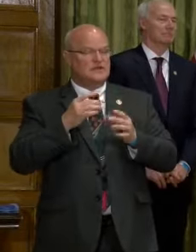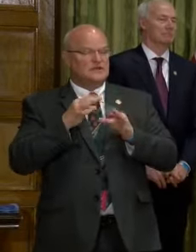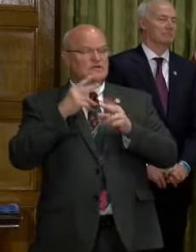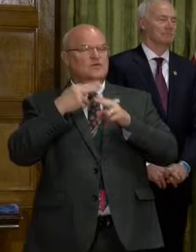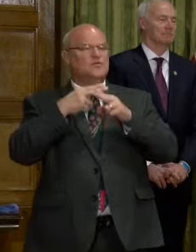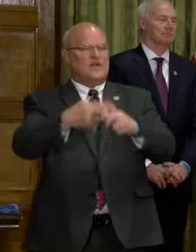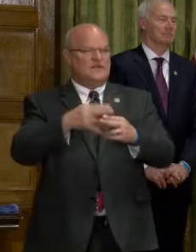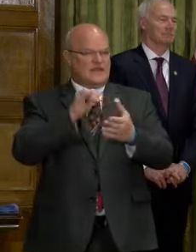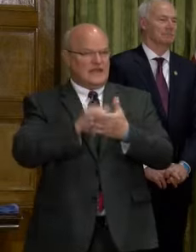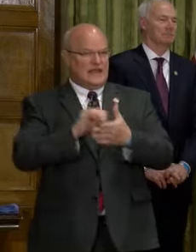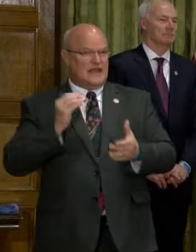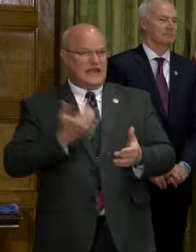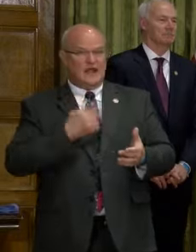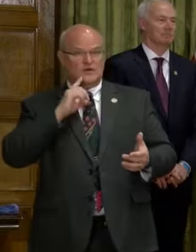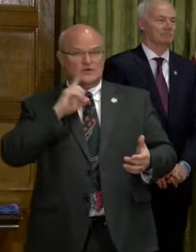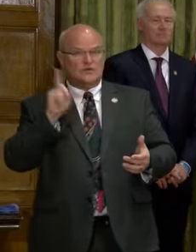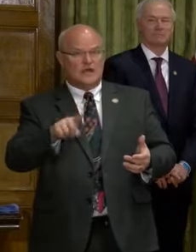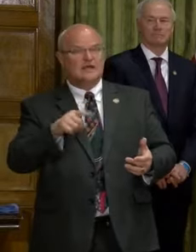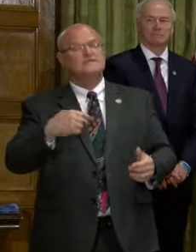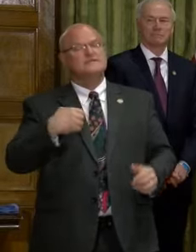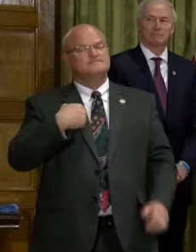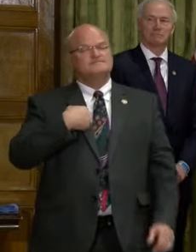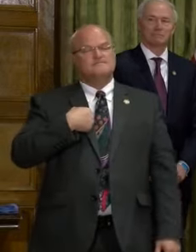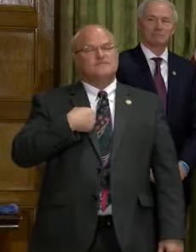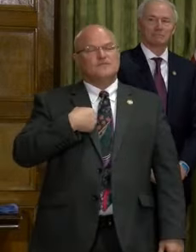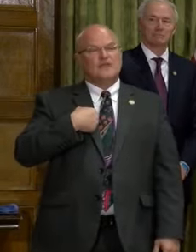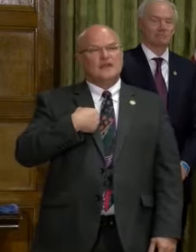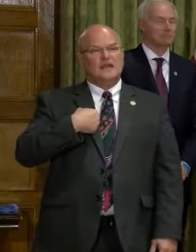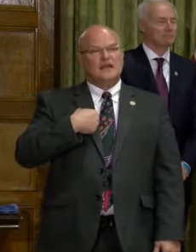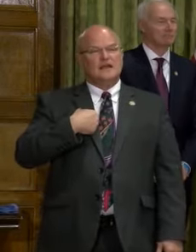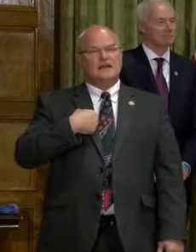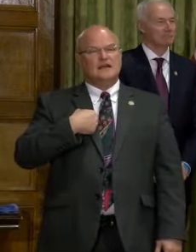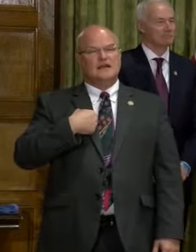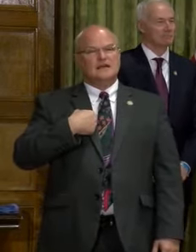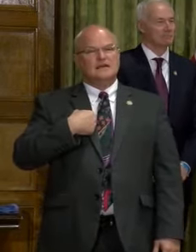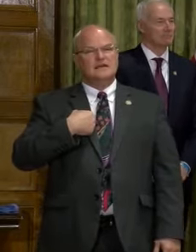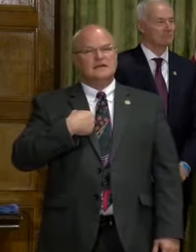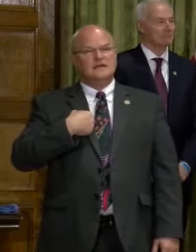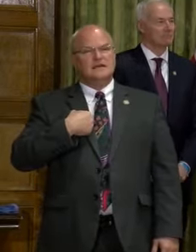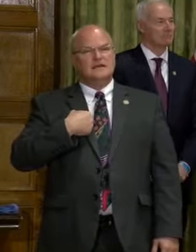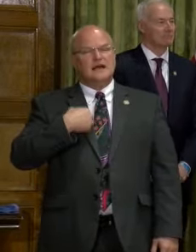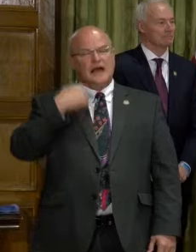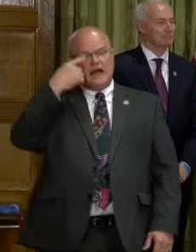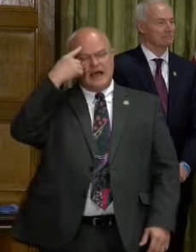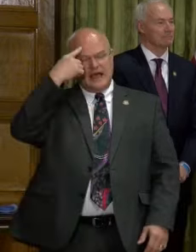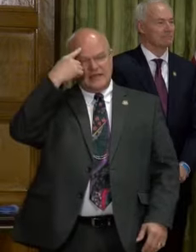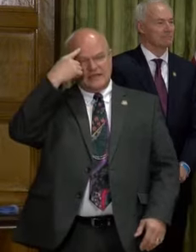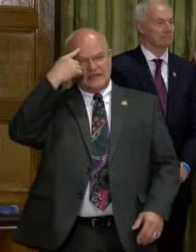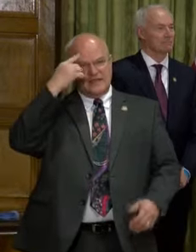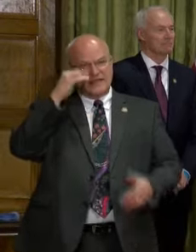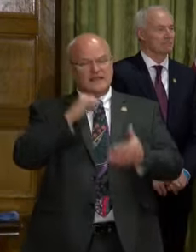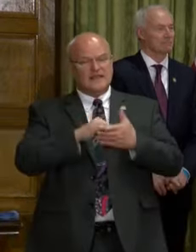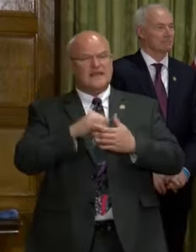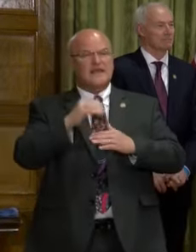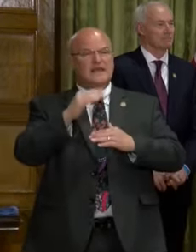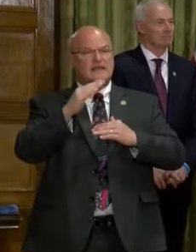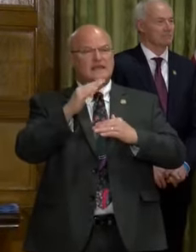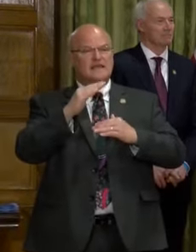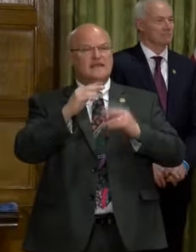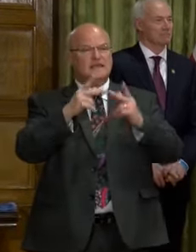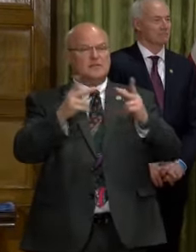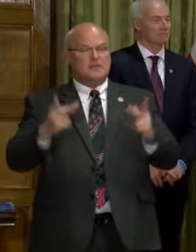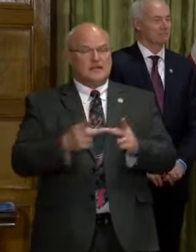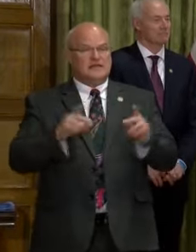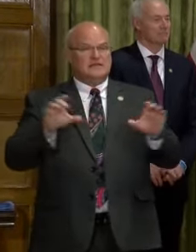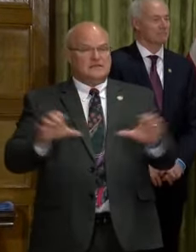that in our directives. I think that the the venue, the facility that's doing the